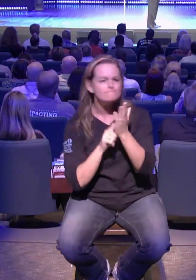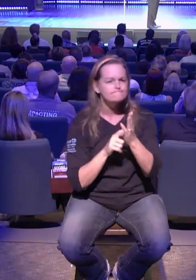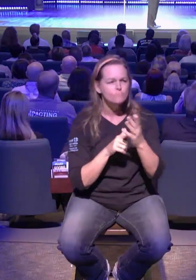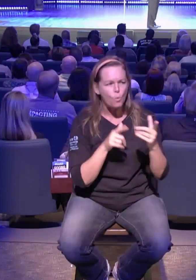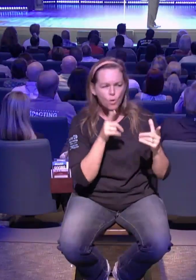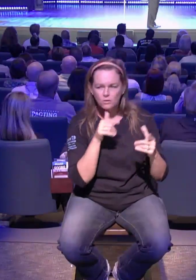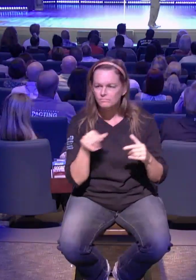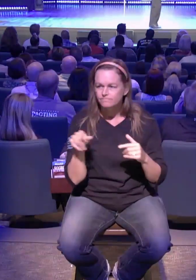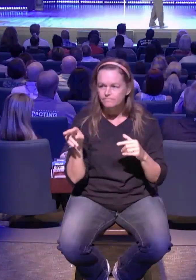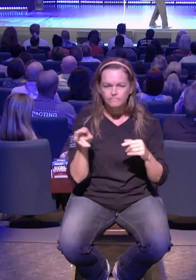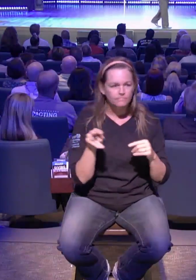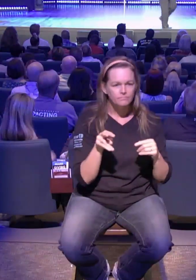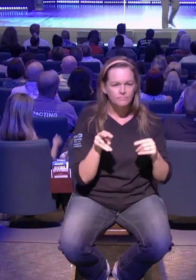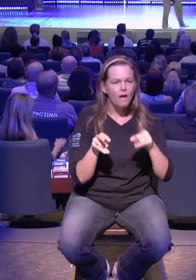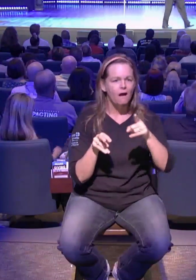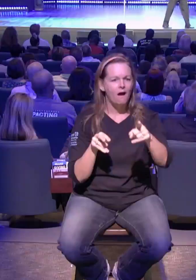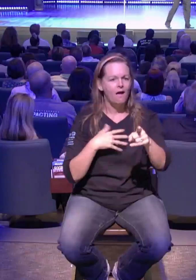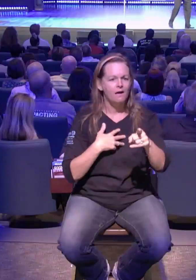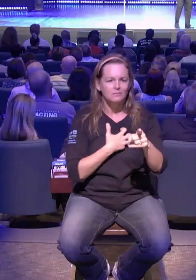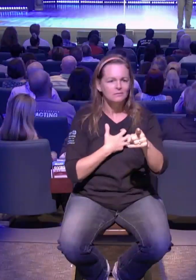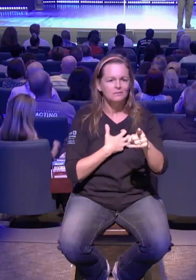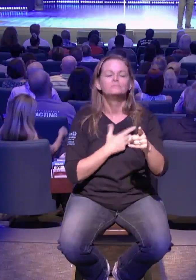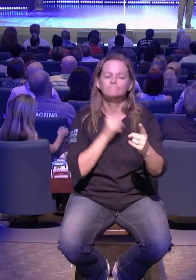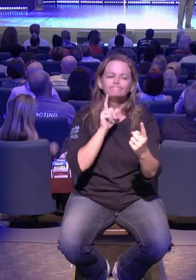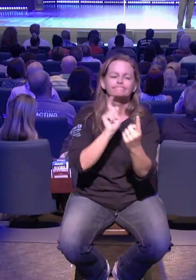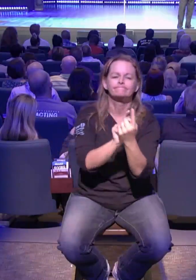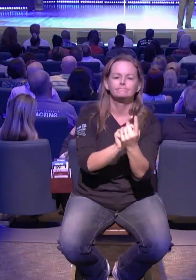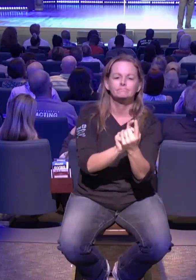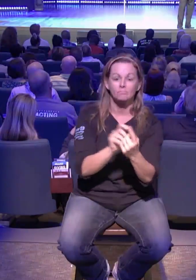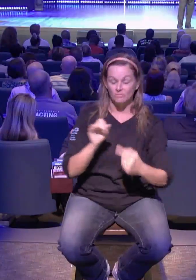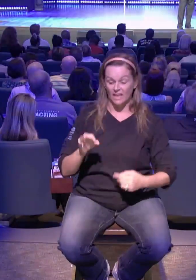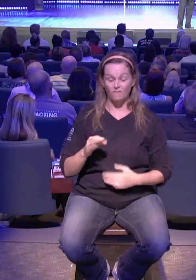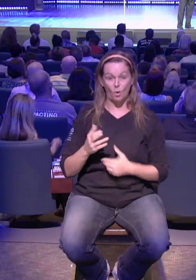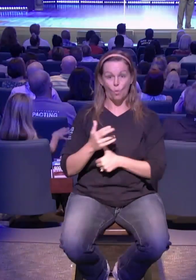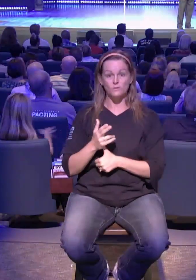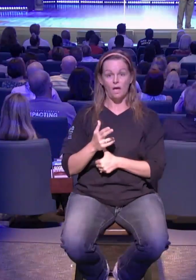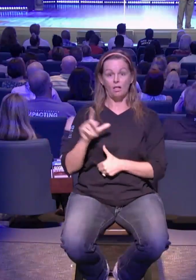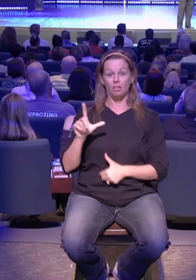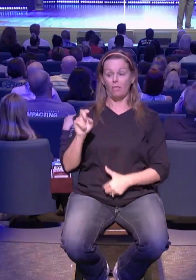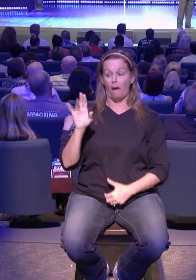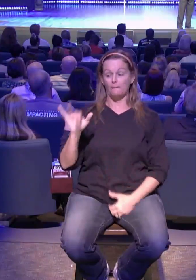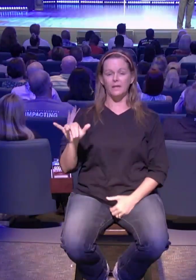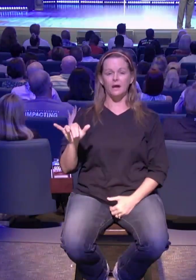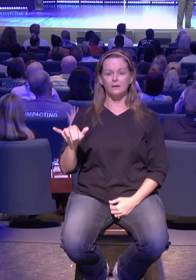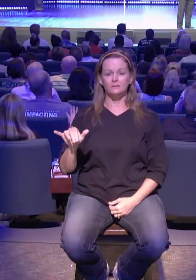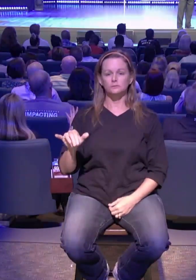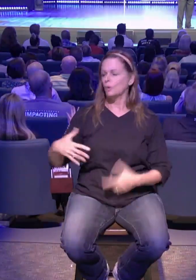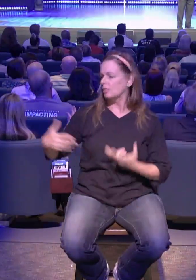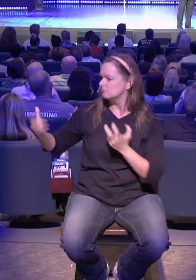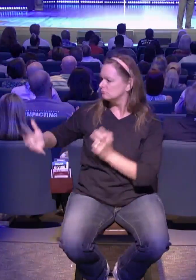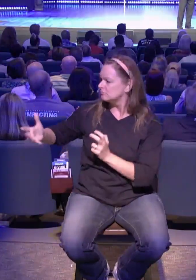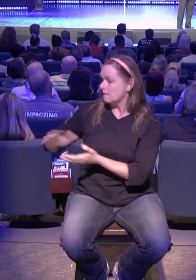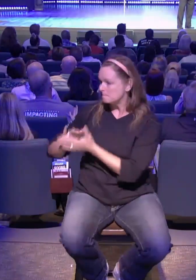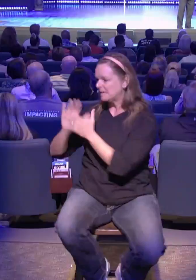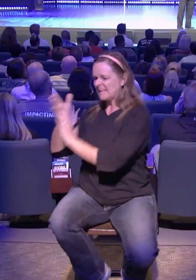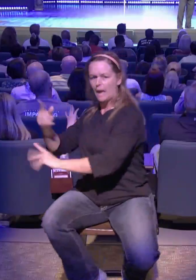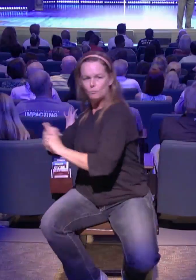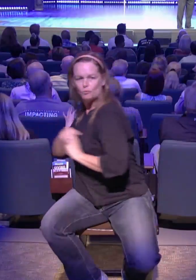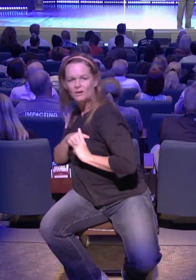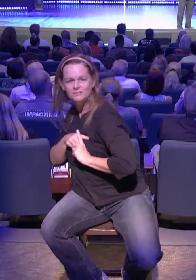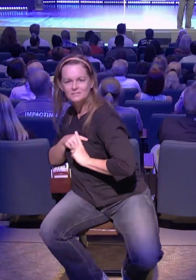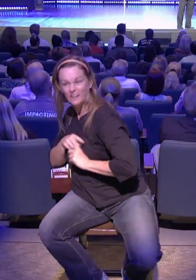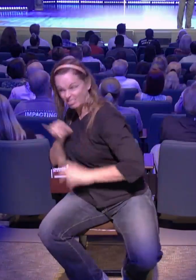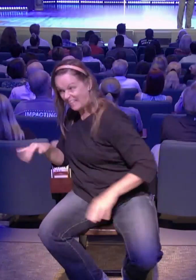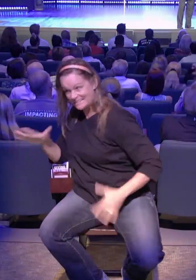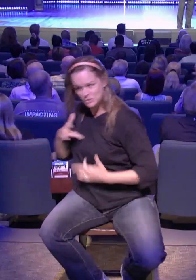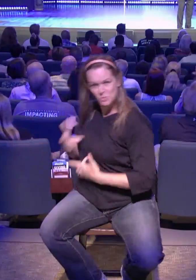okay? If I leave him in a hotel lobby by himself very long, he will have led somebody in that lobby to